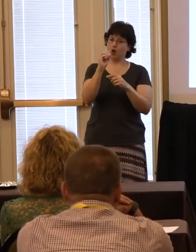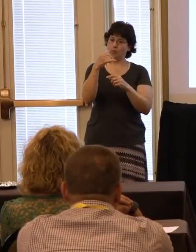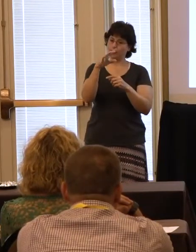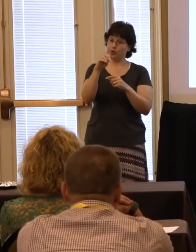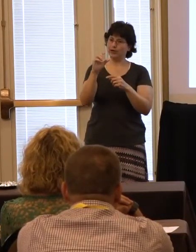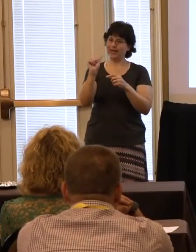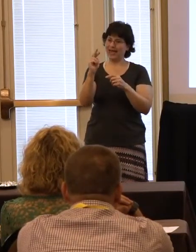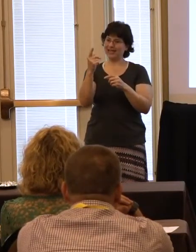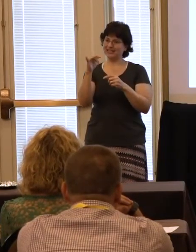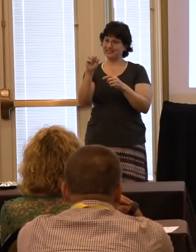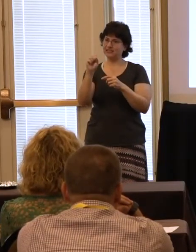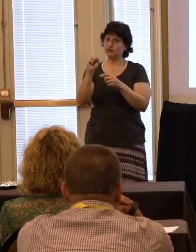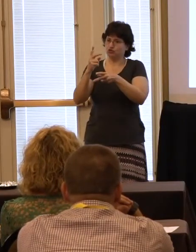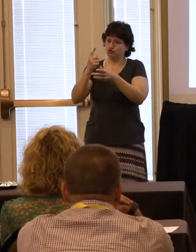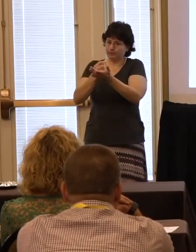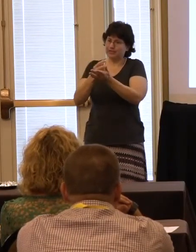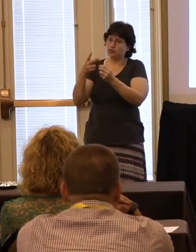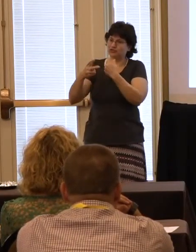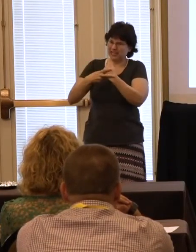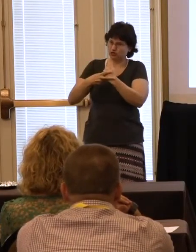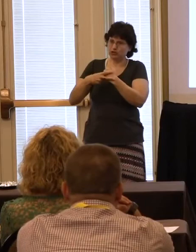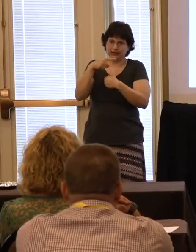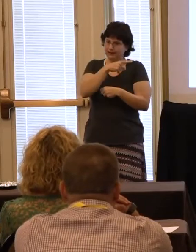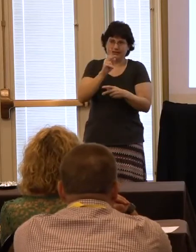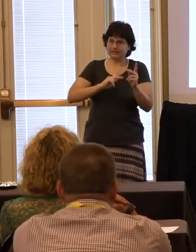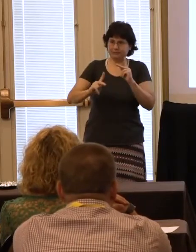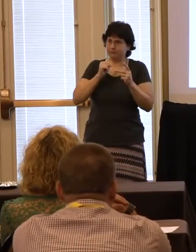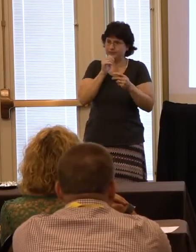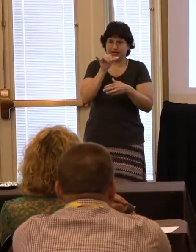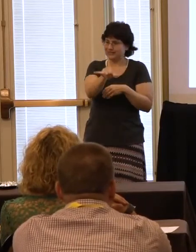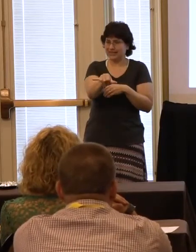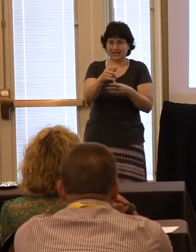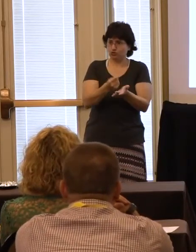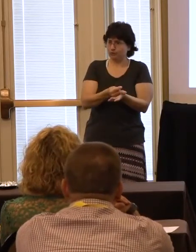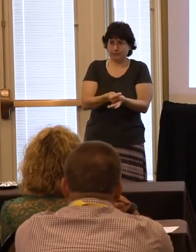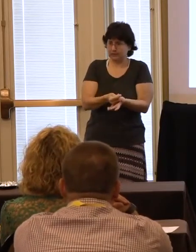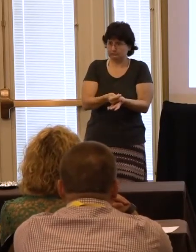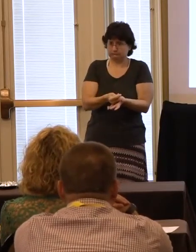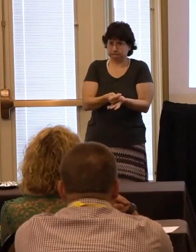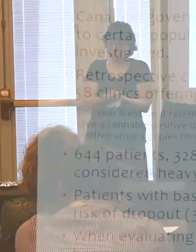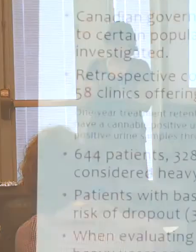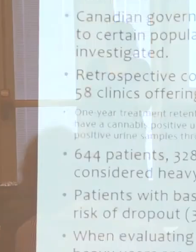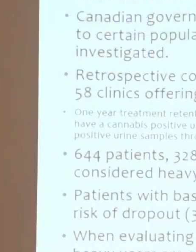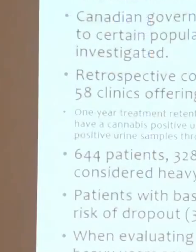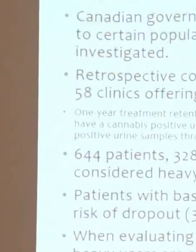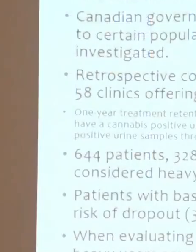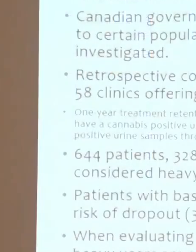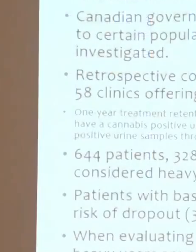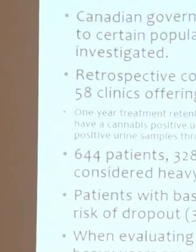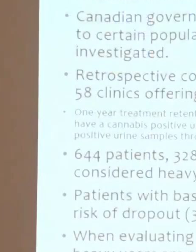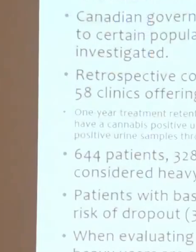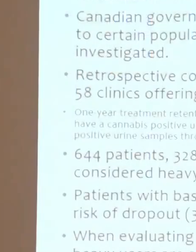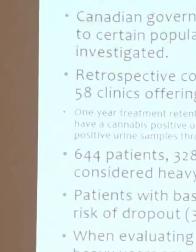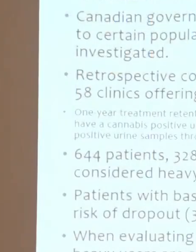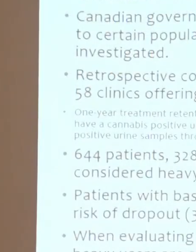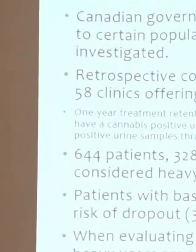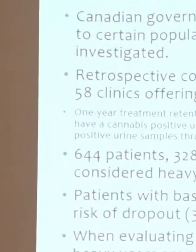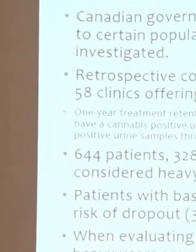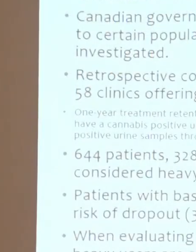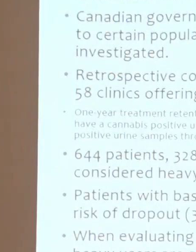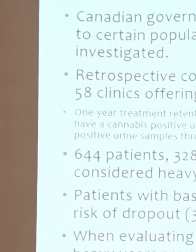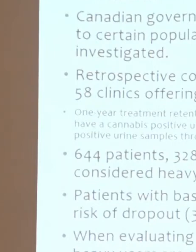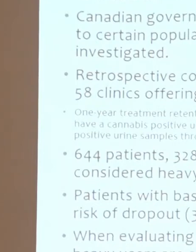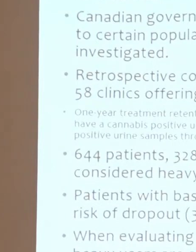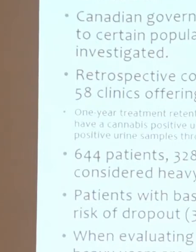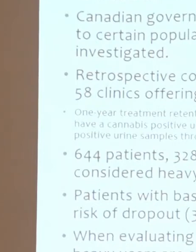is retention. These patients did not stay in treatment. What are you going to do, right? You have an effective treatment, high